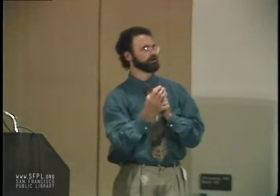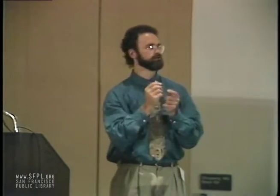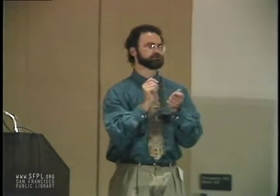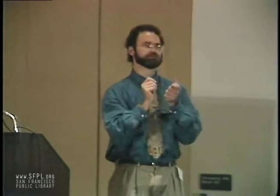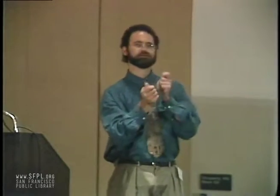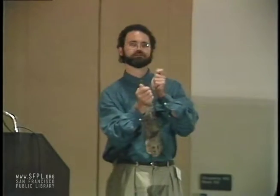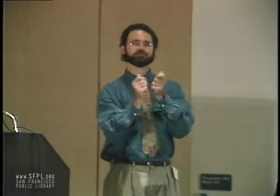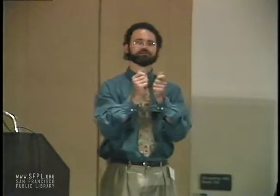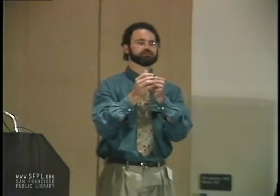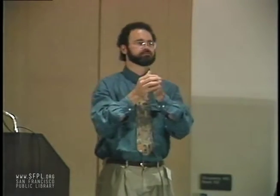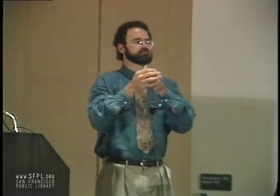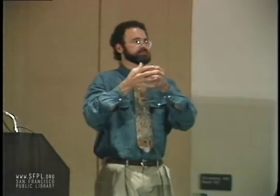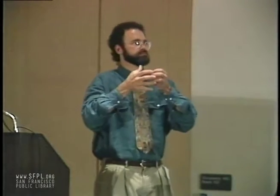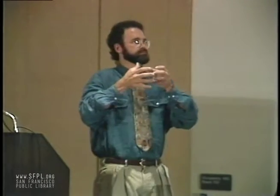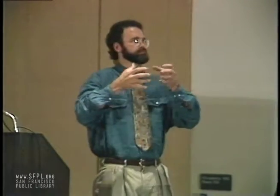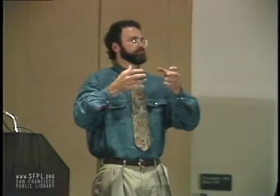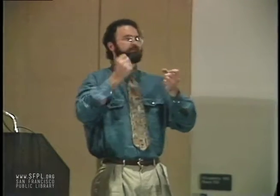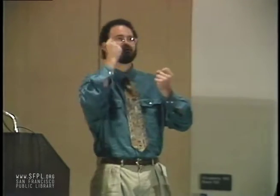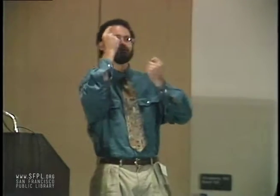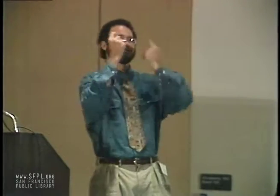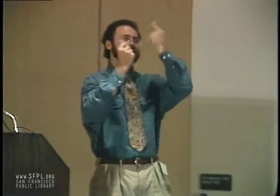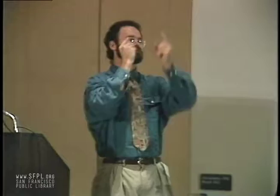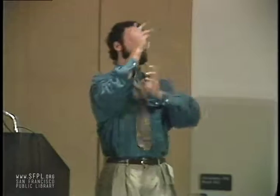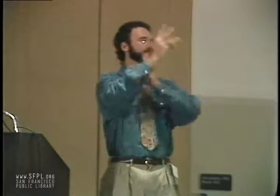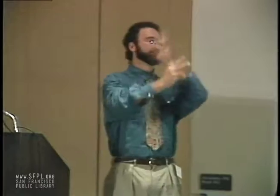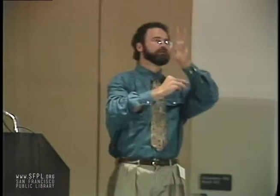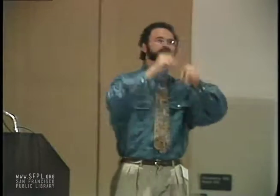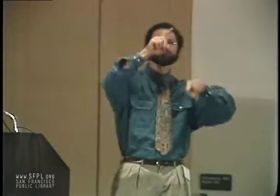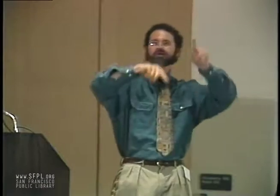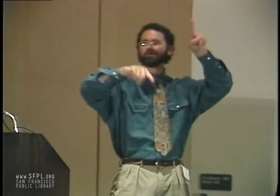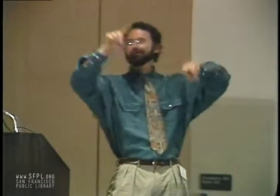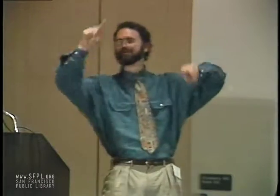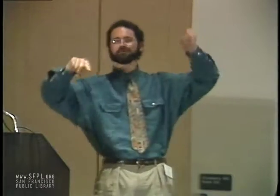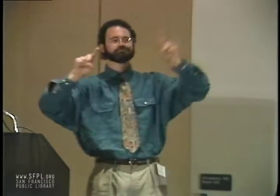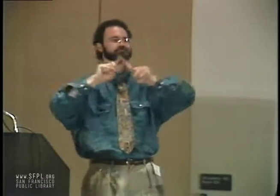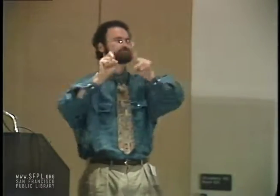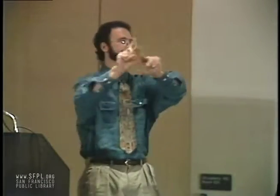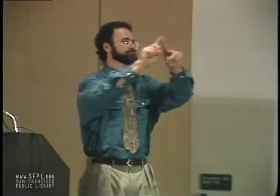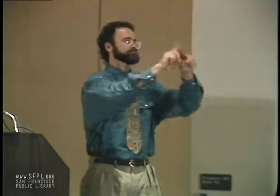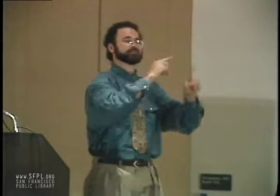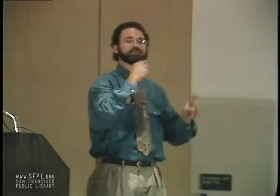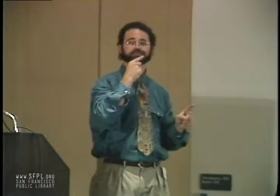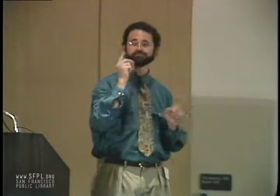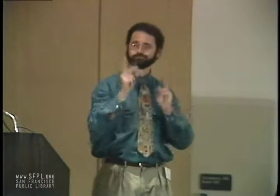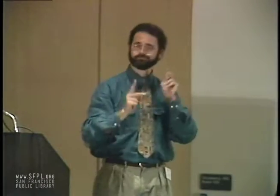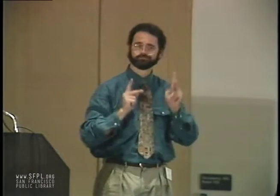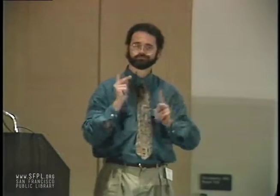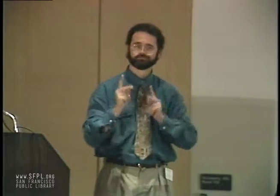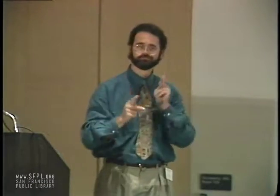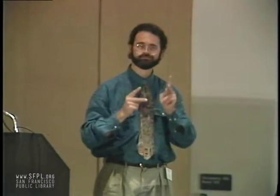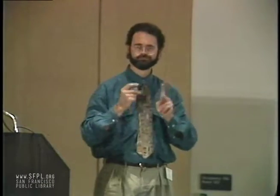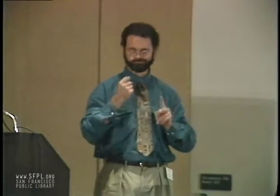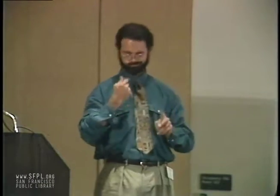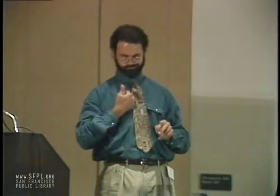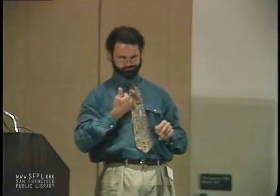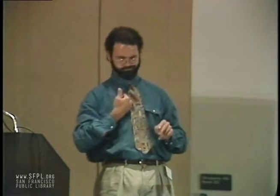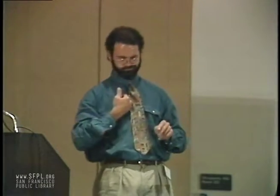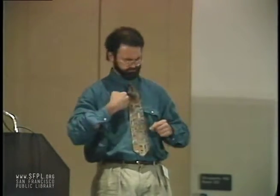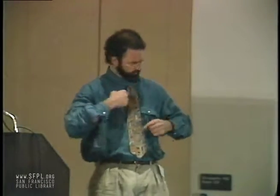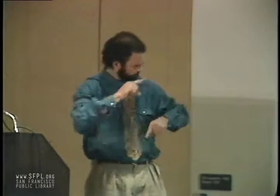the definition, their definition of deaf and deaf culture expands and changes as they go out into the world of